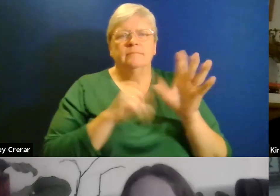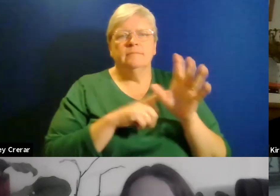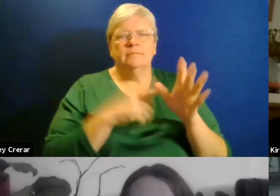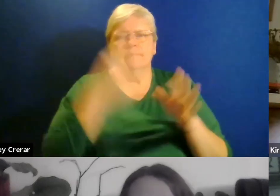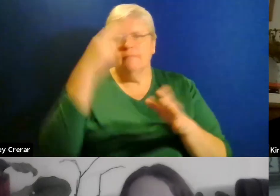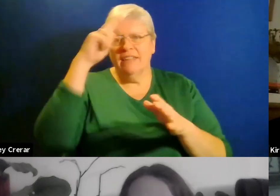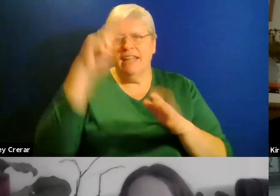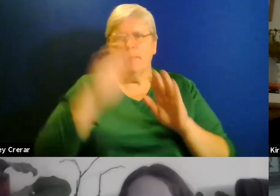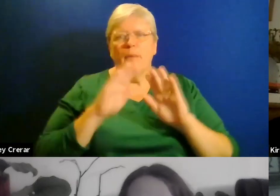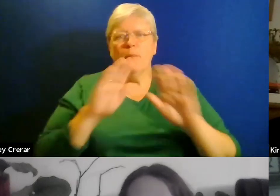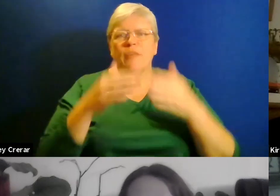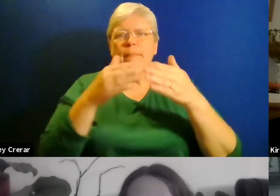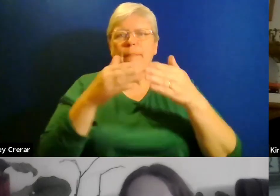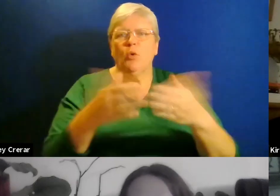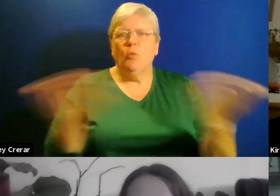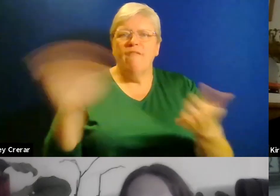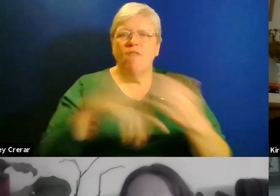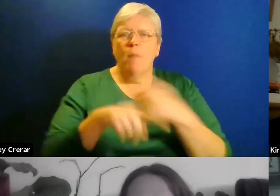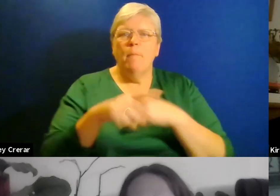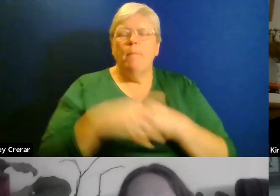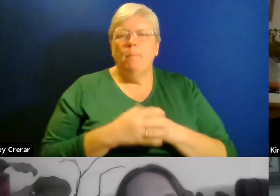Pushing Out the Boat come from?